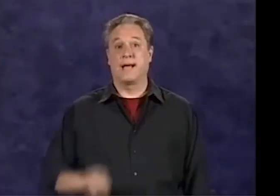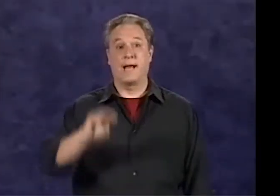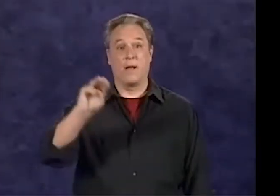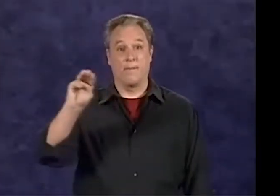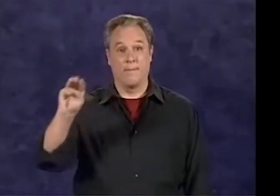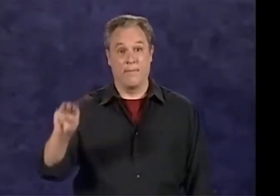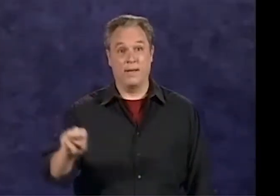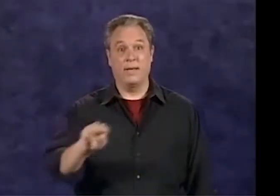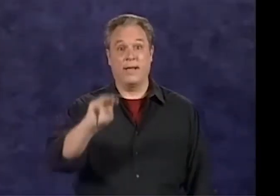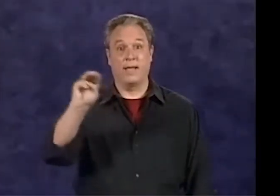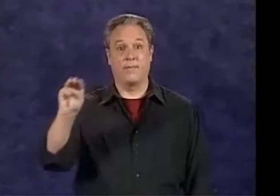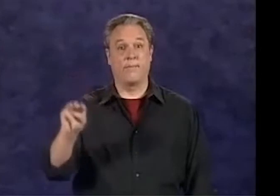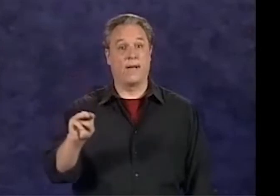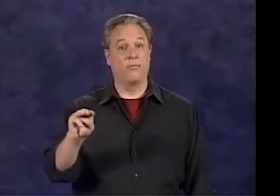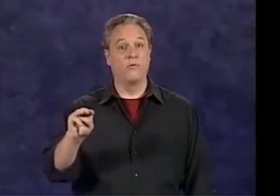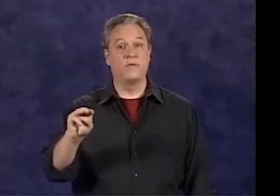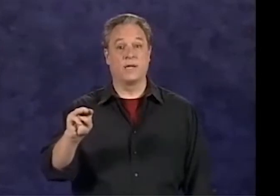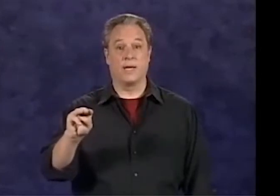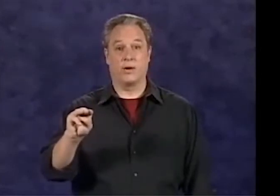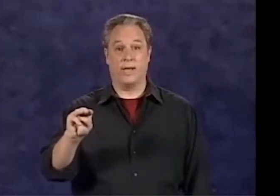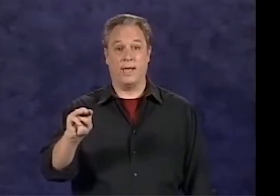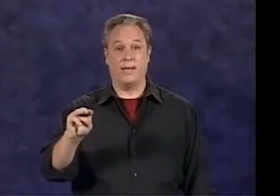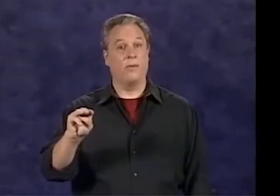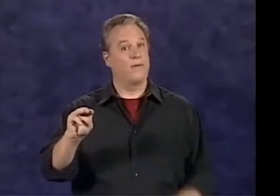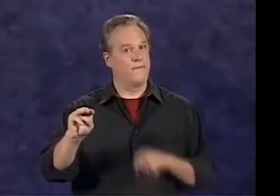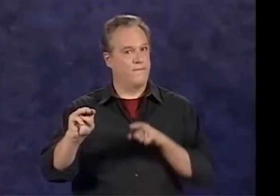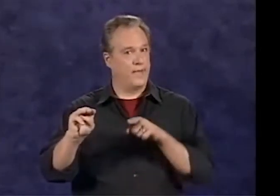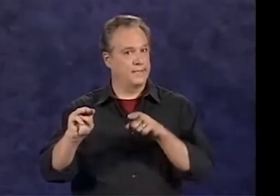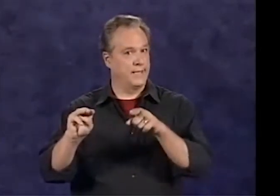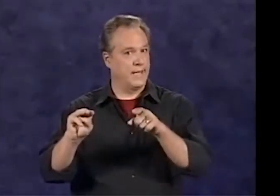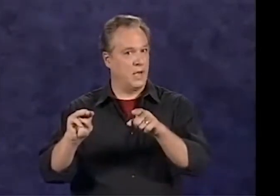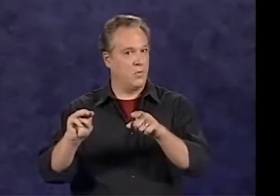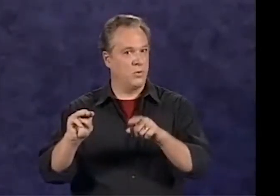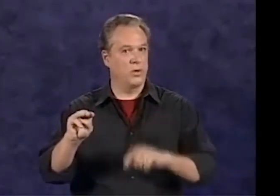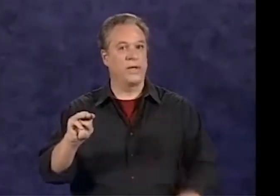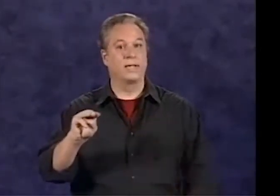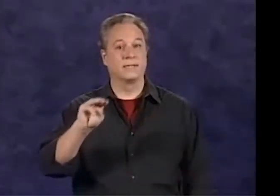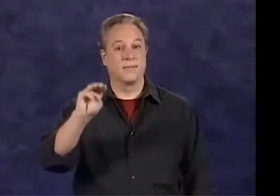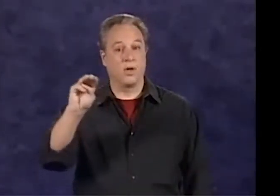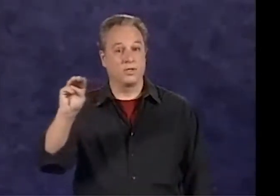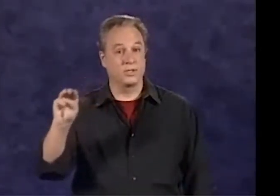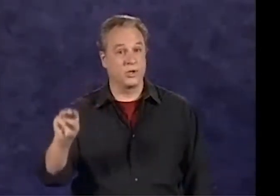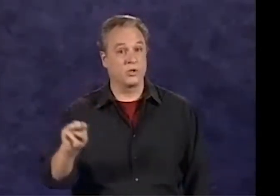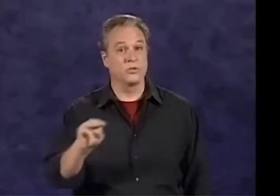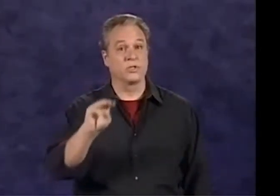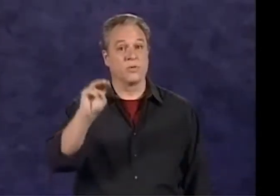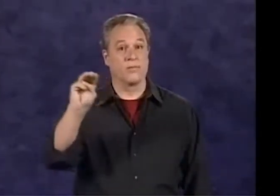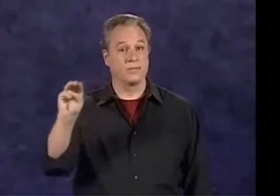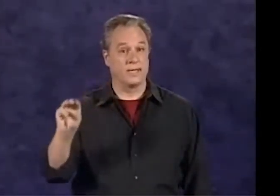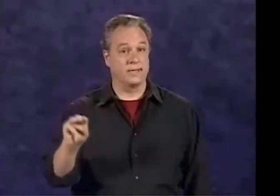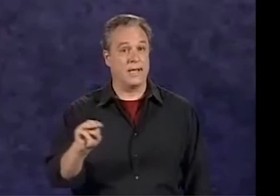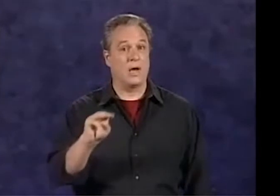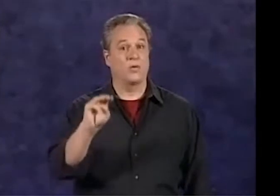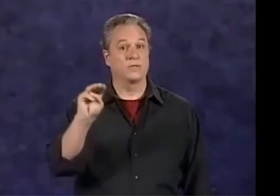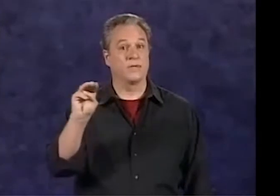Sign Monday by moving the letter M facing outward in small circles to represent the hours of the day.